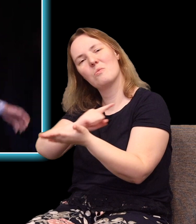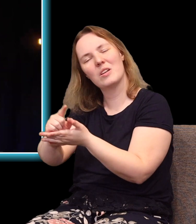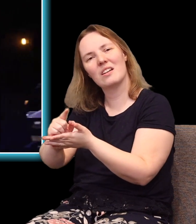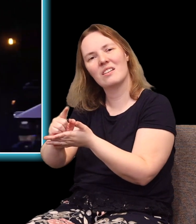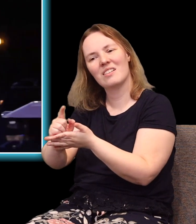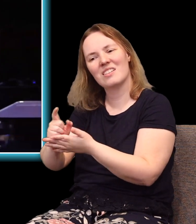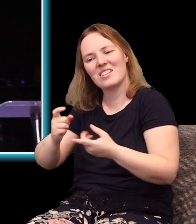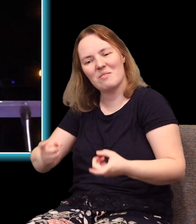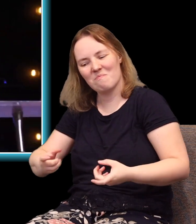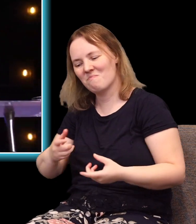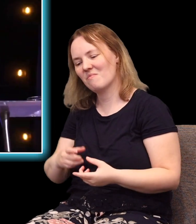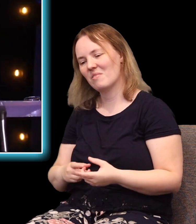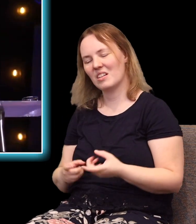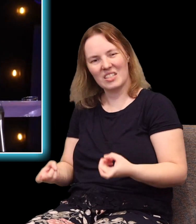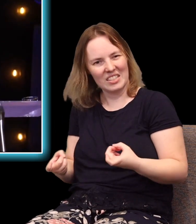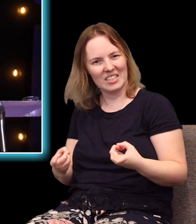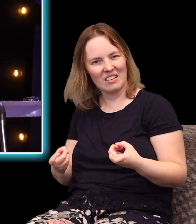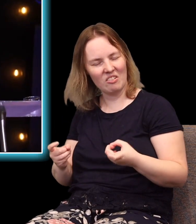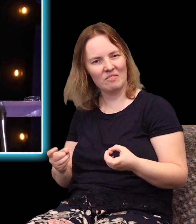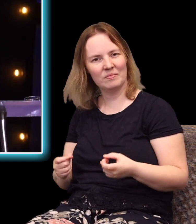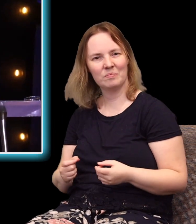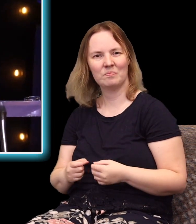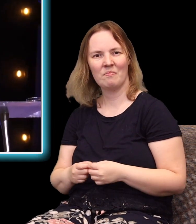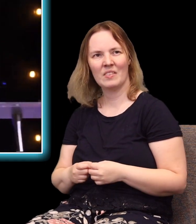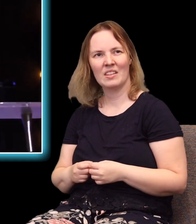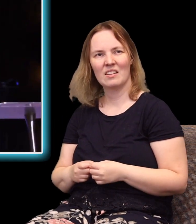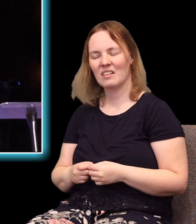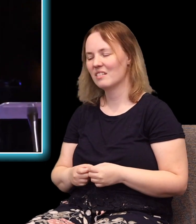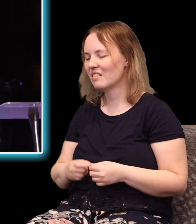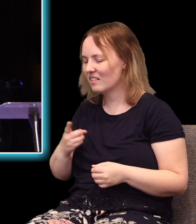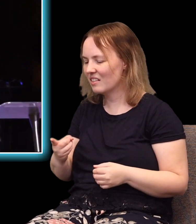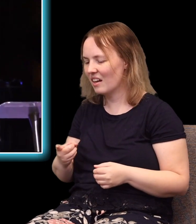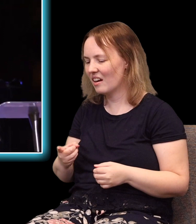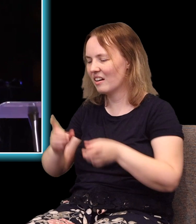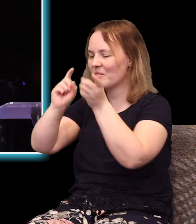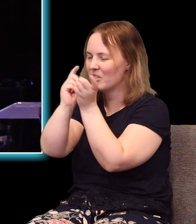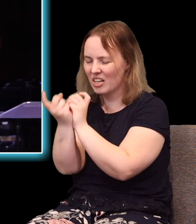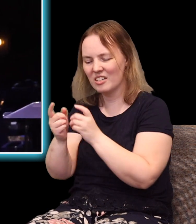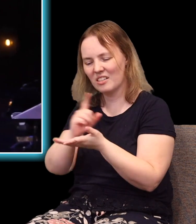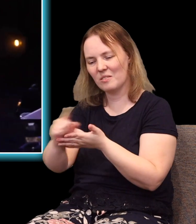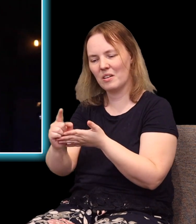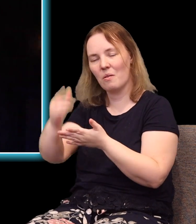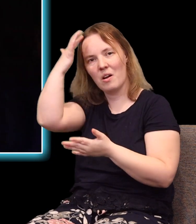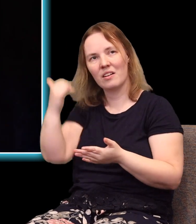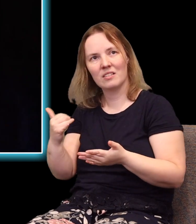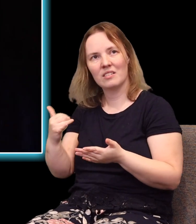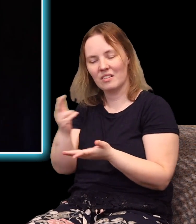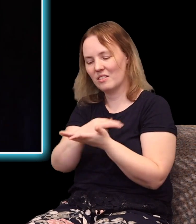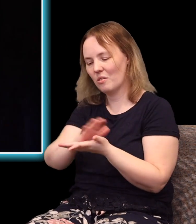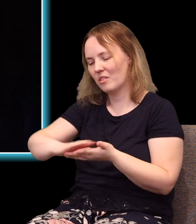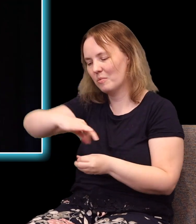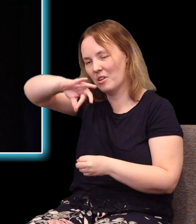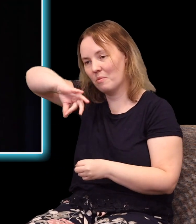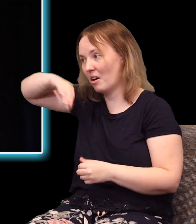as we were the week before? Right? We can be sincere. We can say, okay, God, I want to change this week. I'm going to whatever. And then nothing changes. Why? Because the